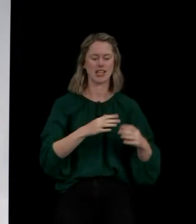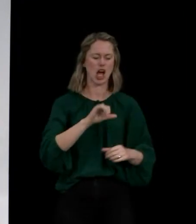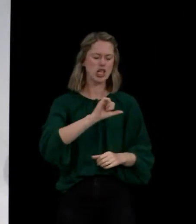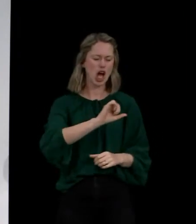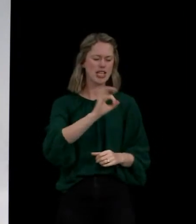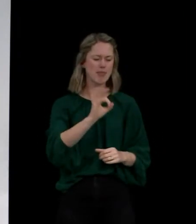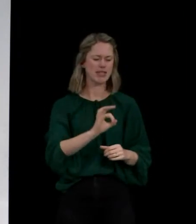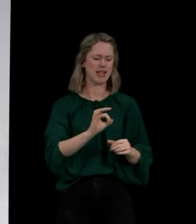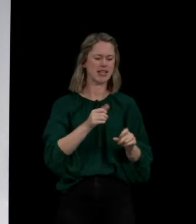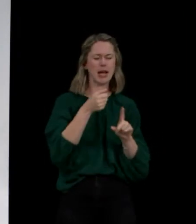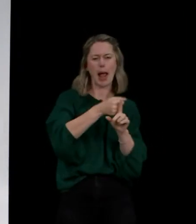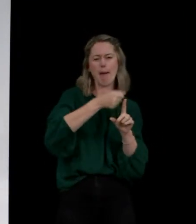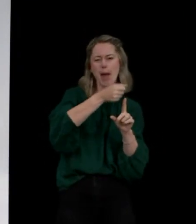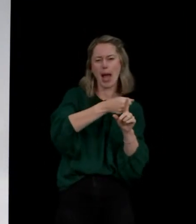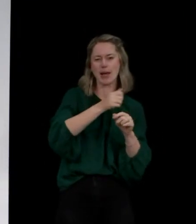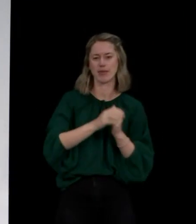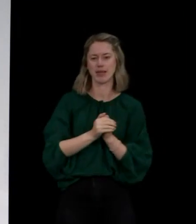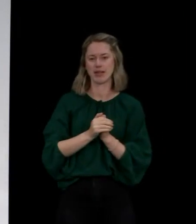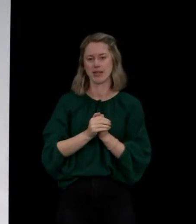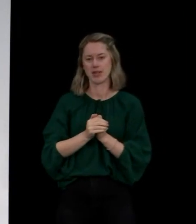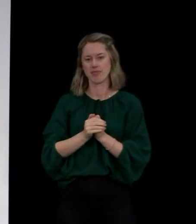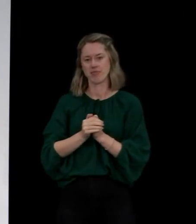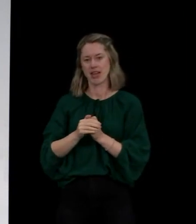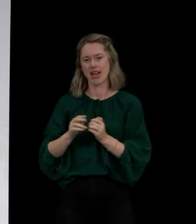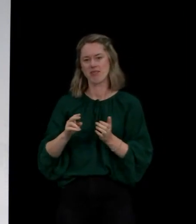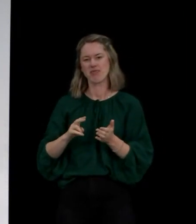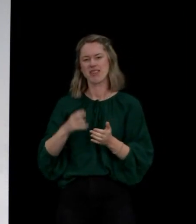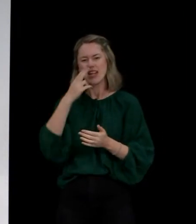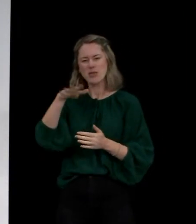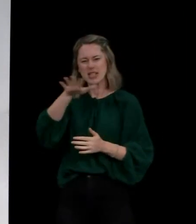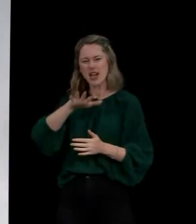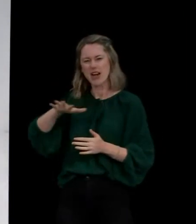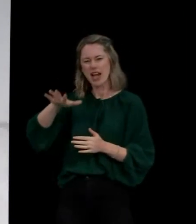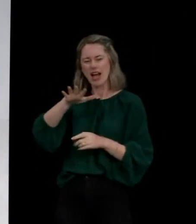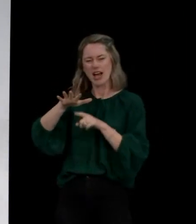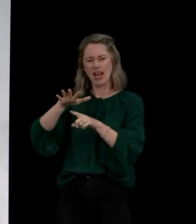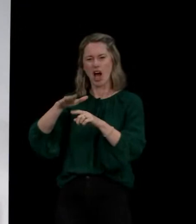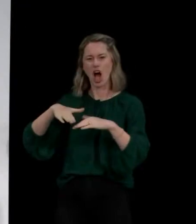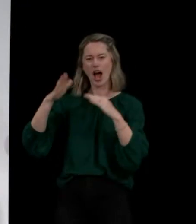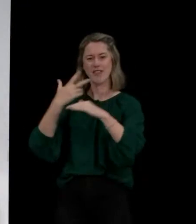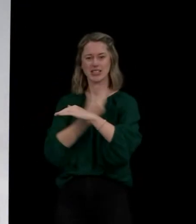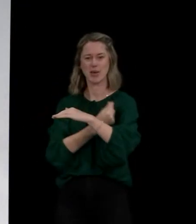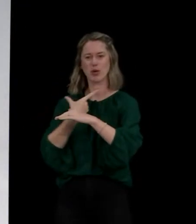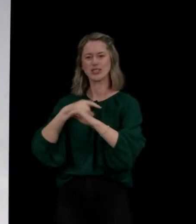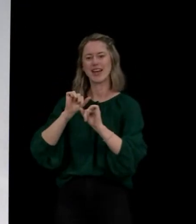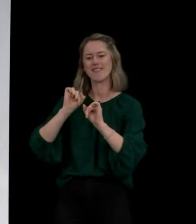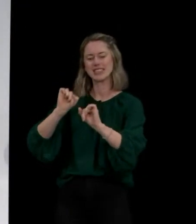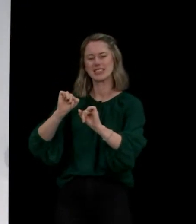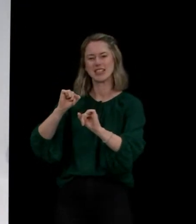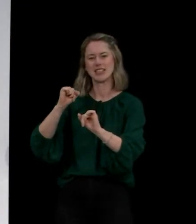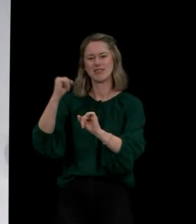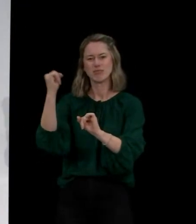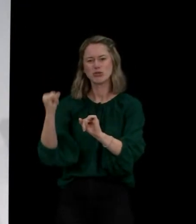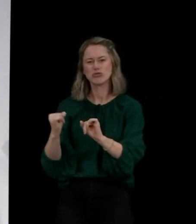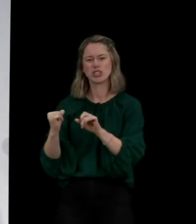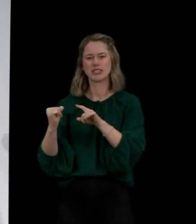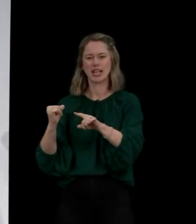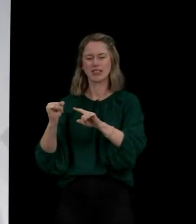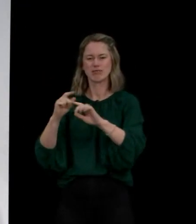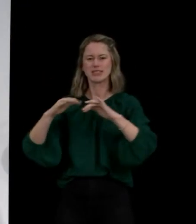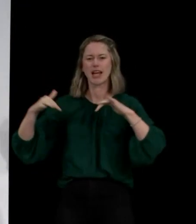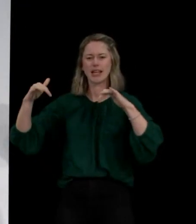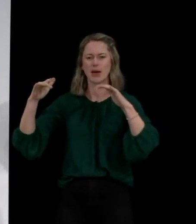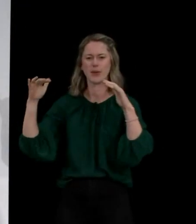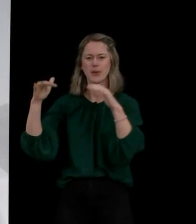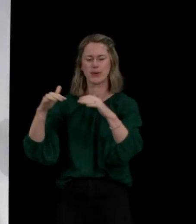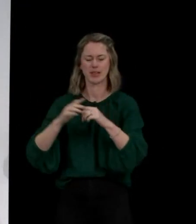Worth It campaign, and the top of the south attributing their high vaccination rates to freezing work visits and stadium clinics. Local chambers,